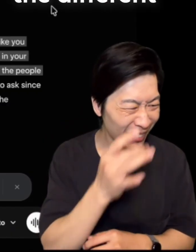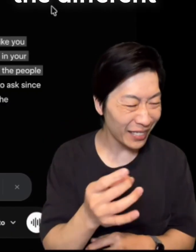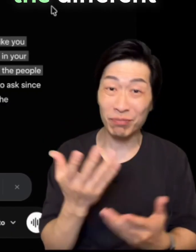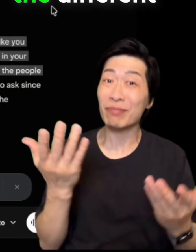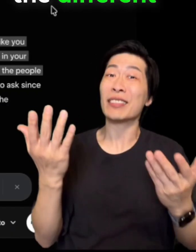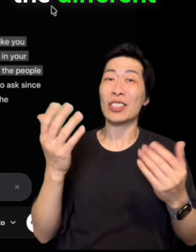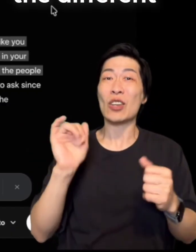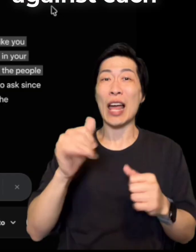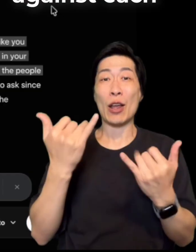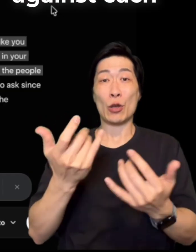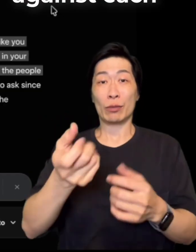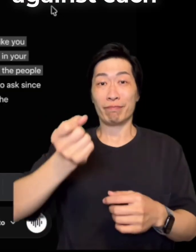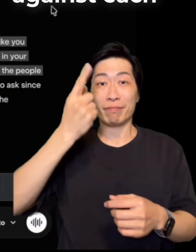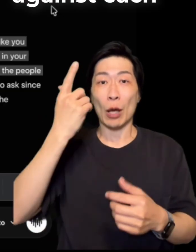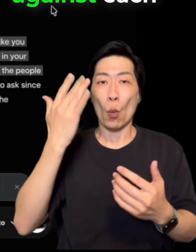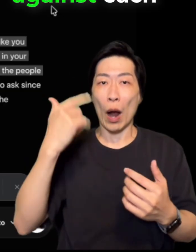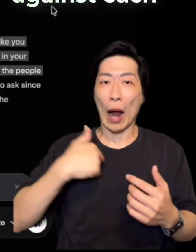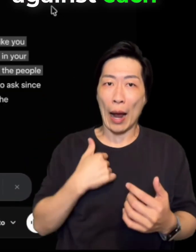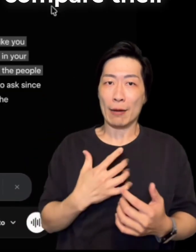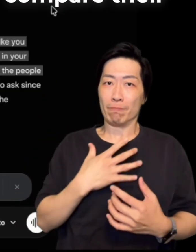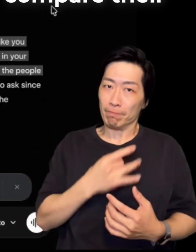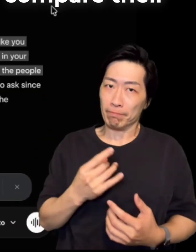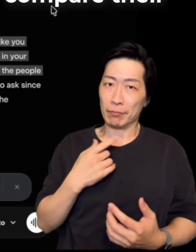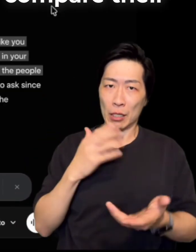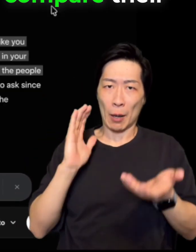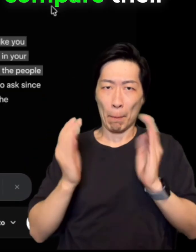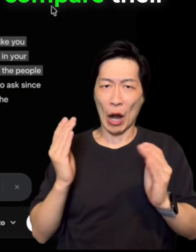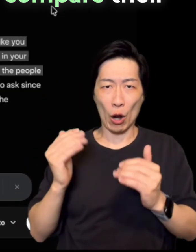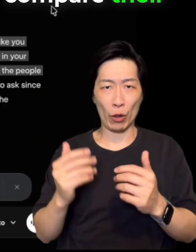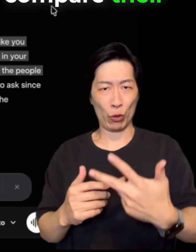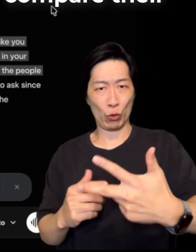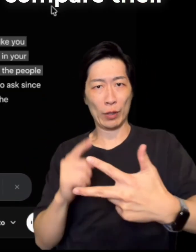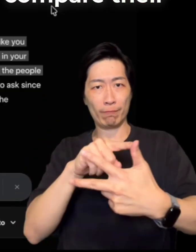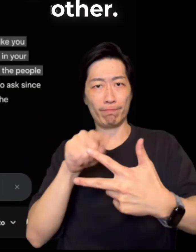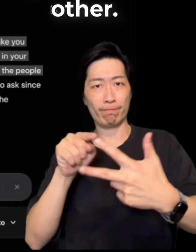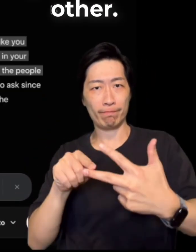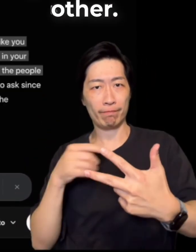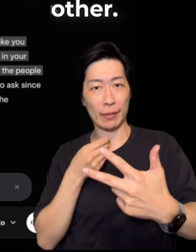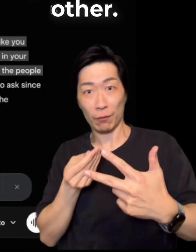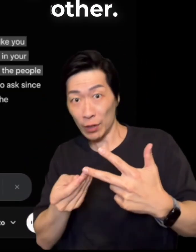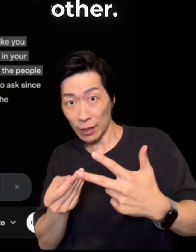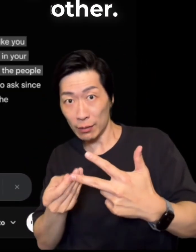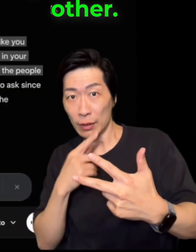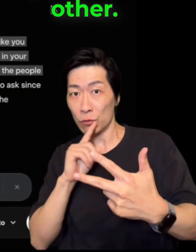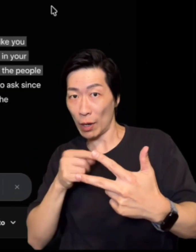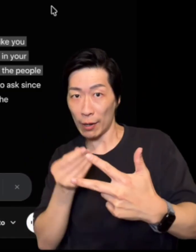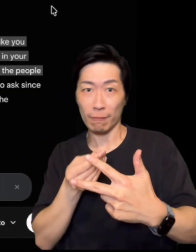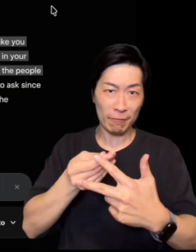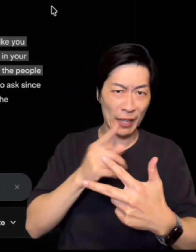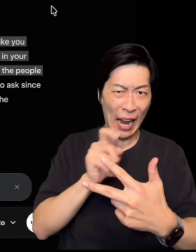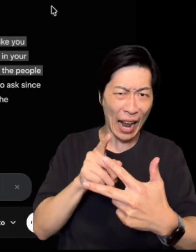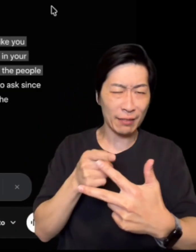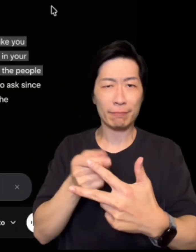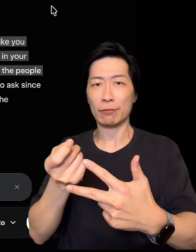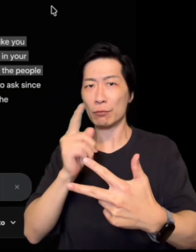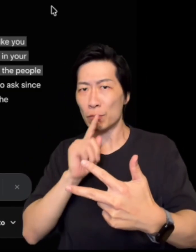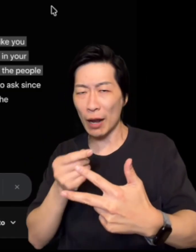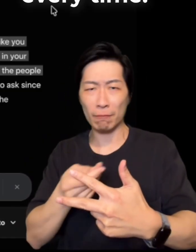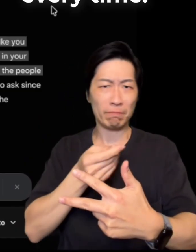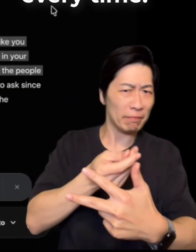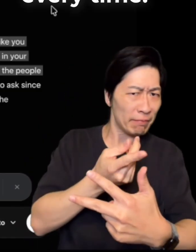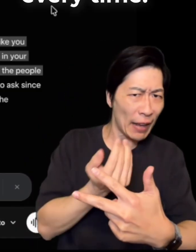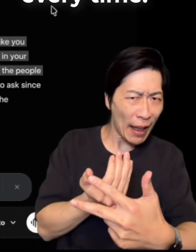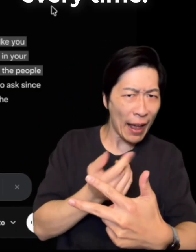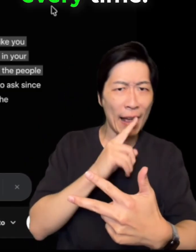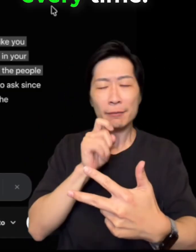compare the different AI models against each other and compare their responses against each other.